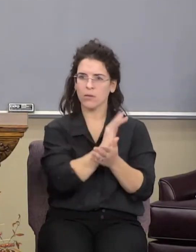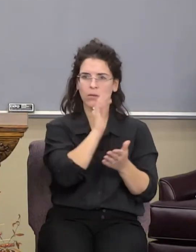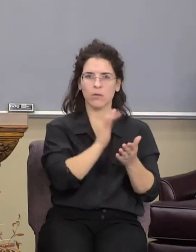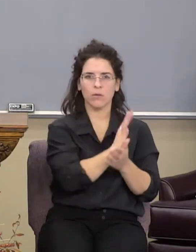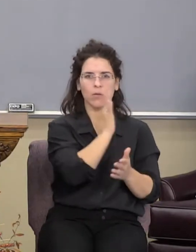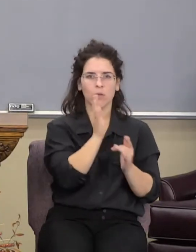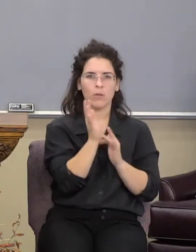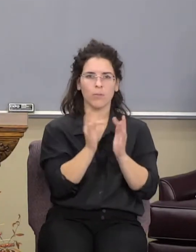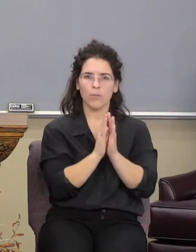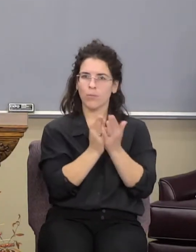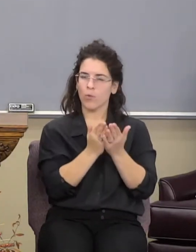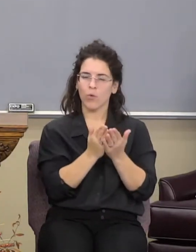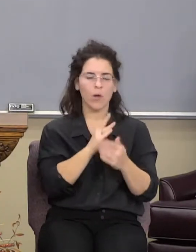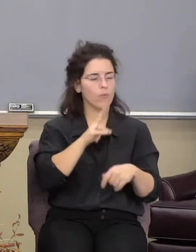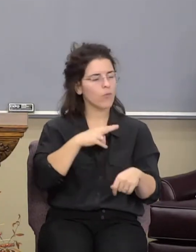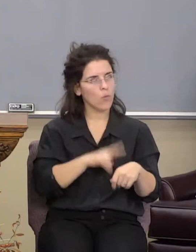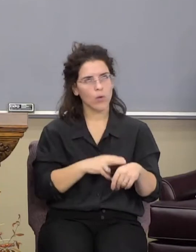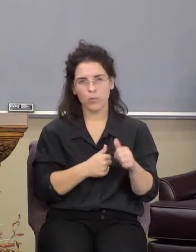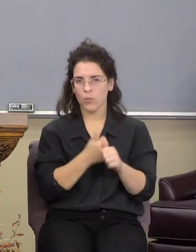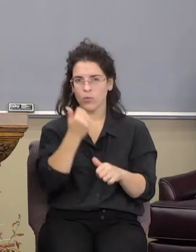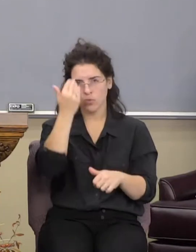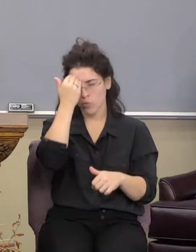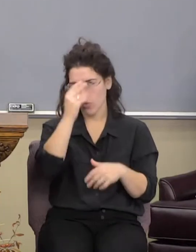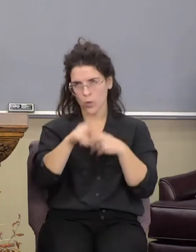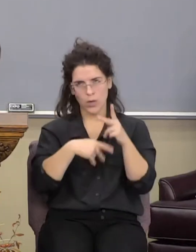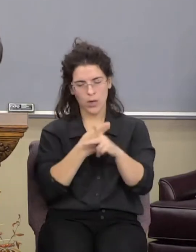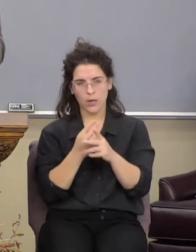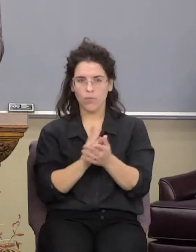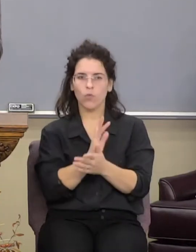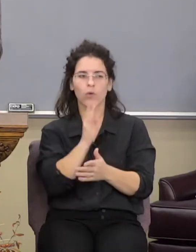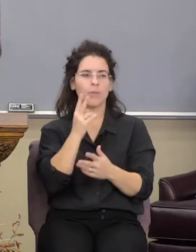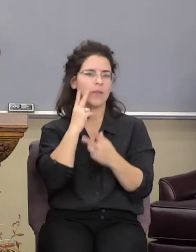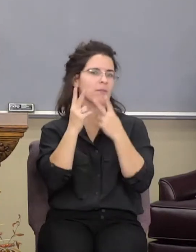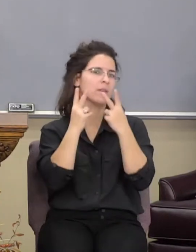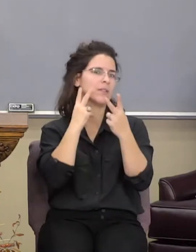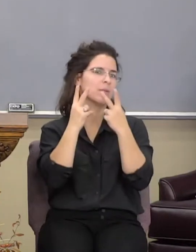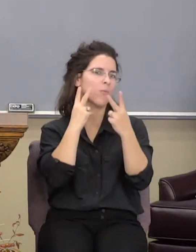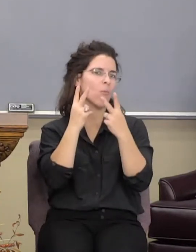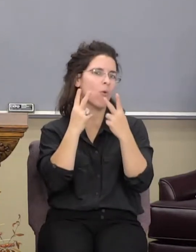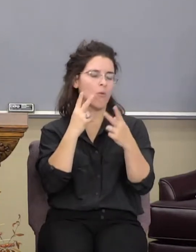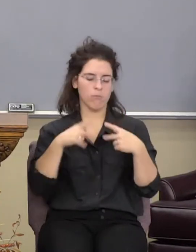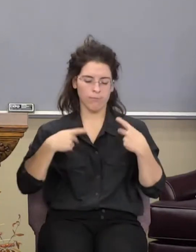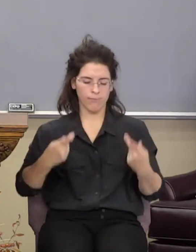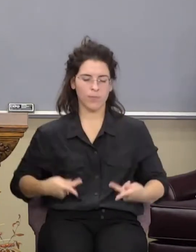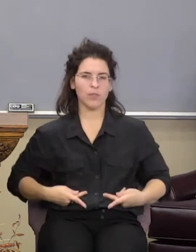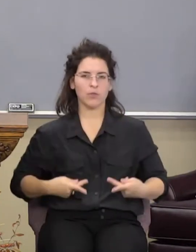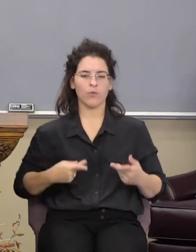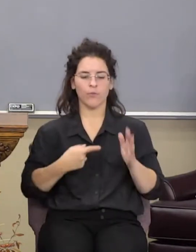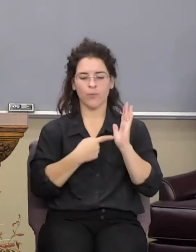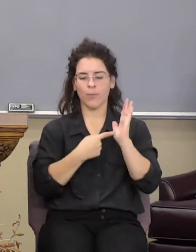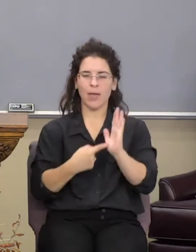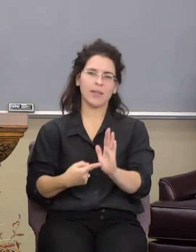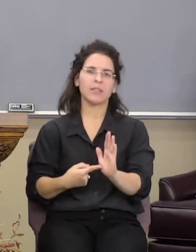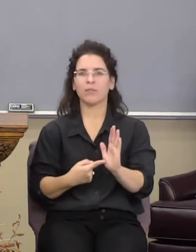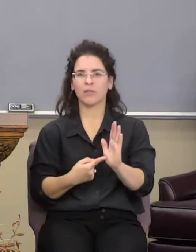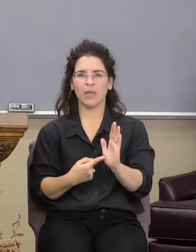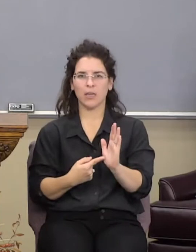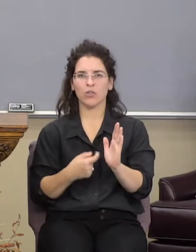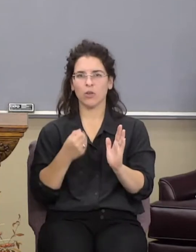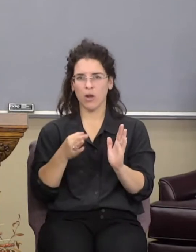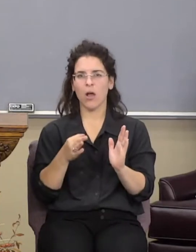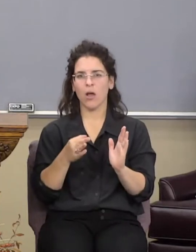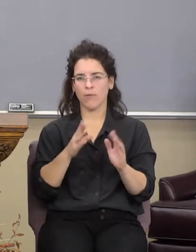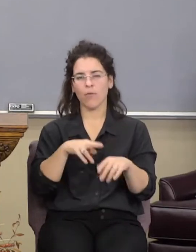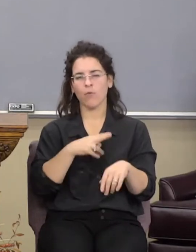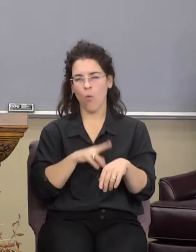most well-known type of glory would be the visible, physical manifestation